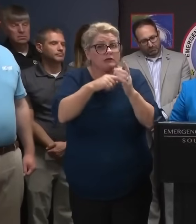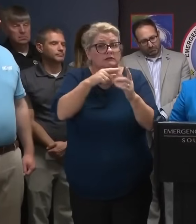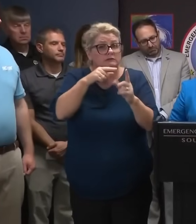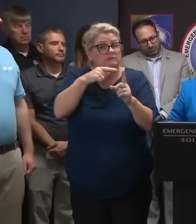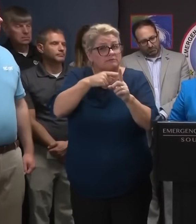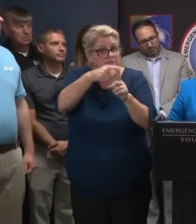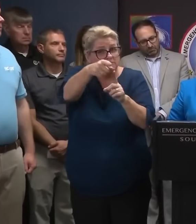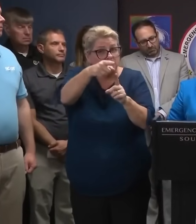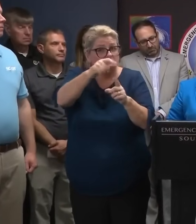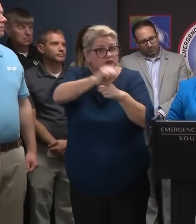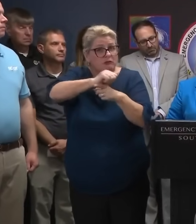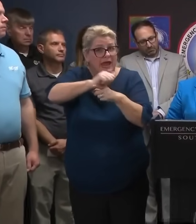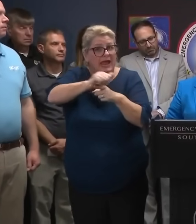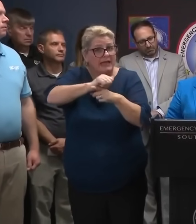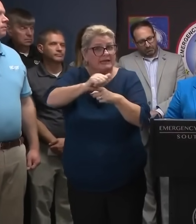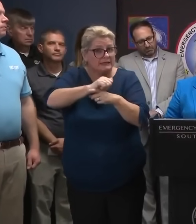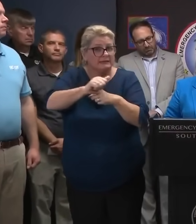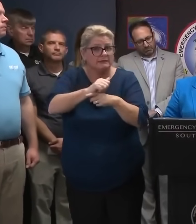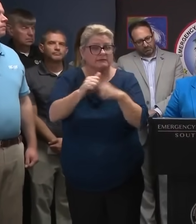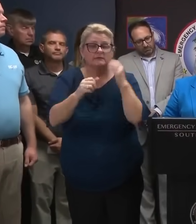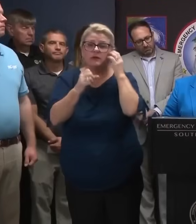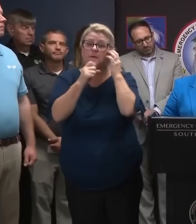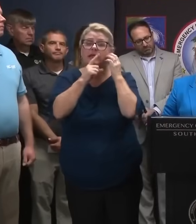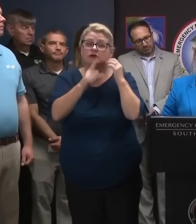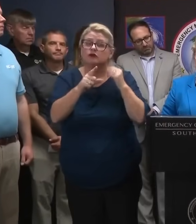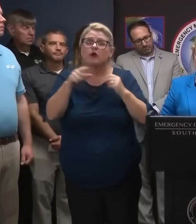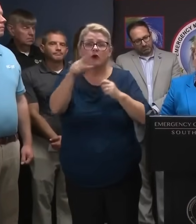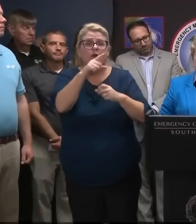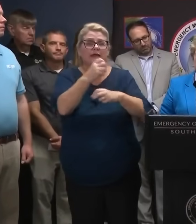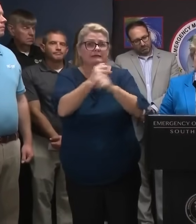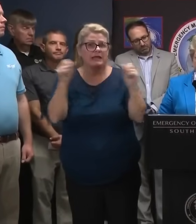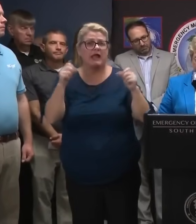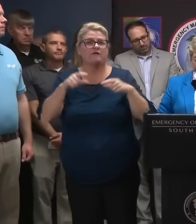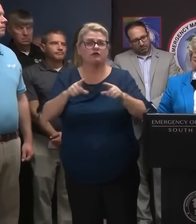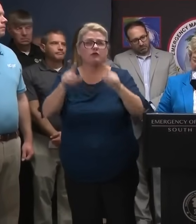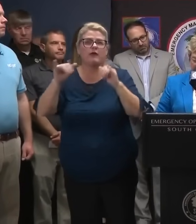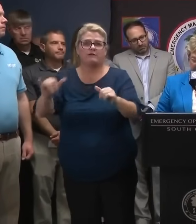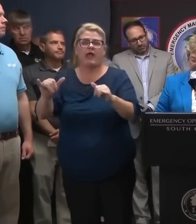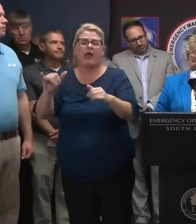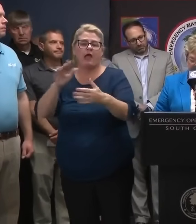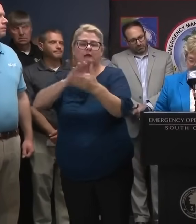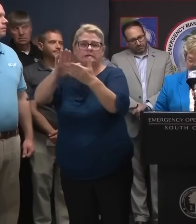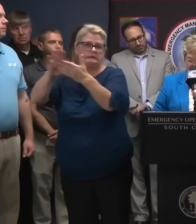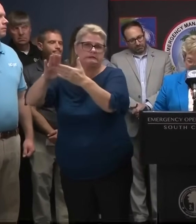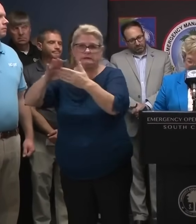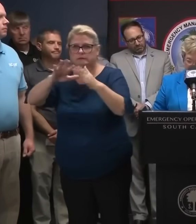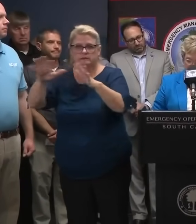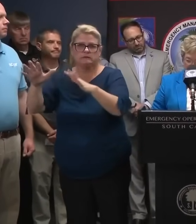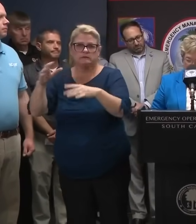training, and we want to ensure that all volunteers are safe during the response and recovery activities.